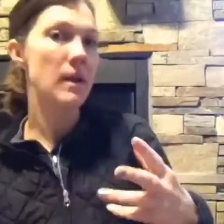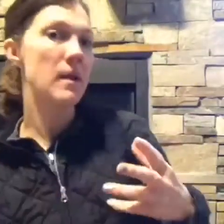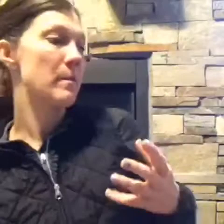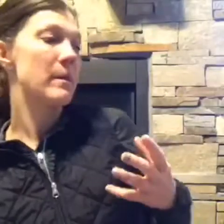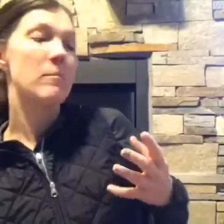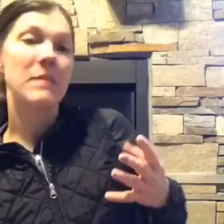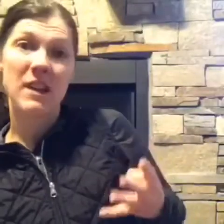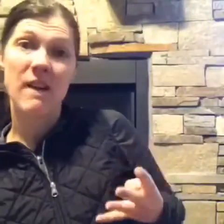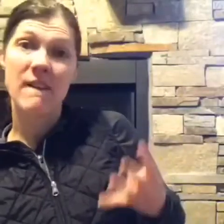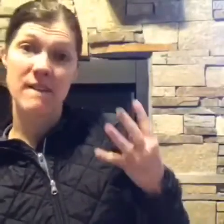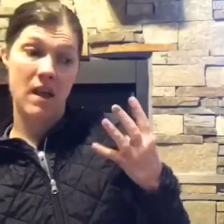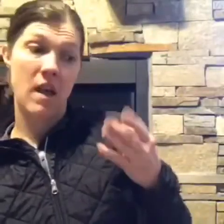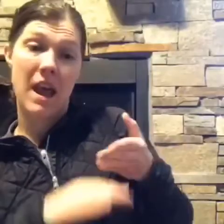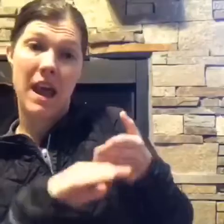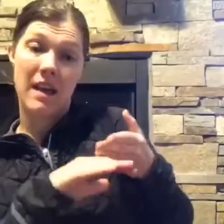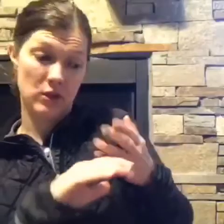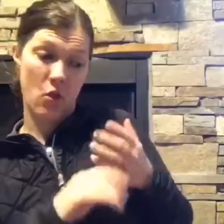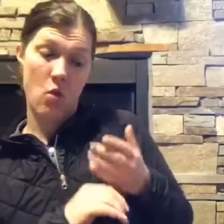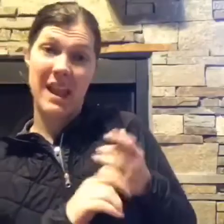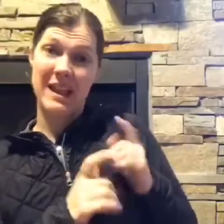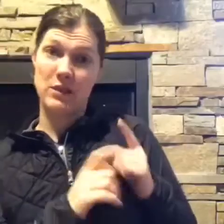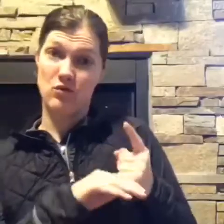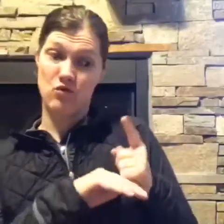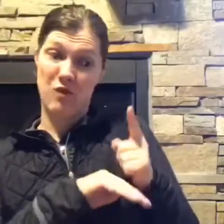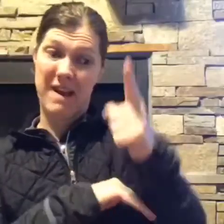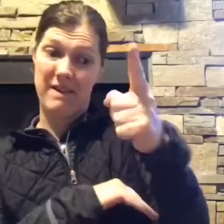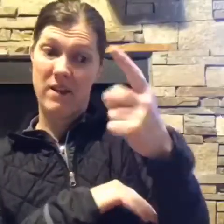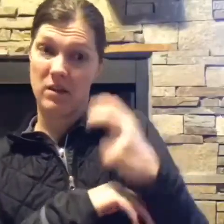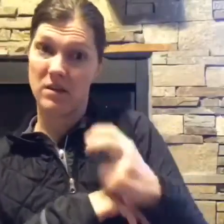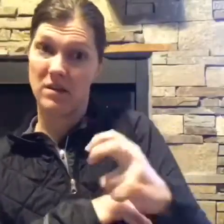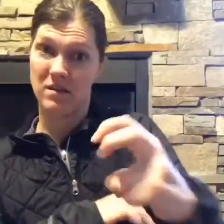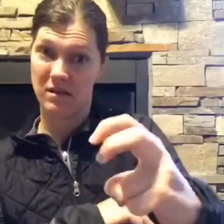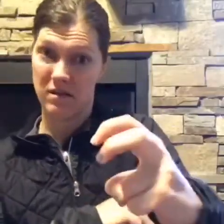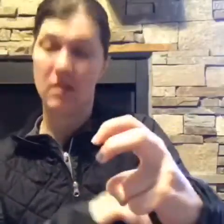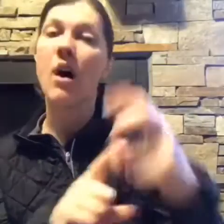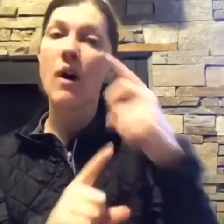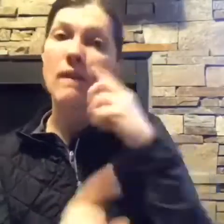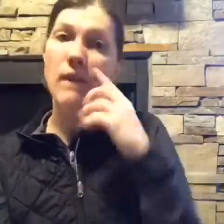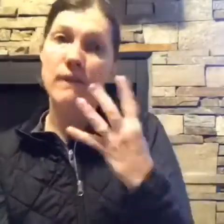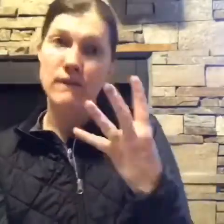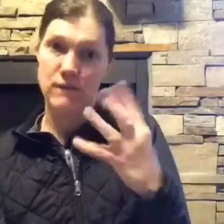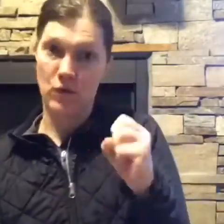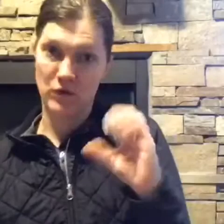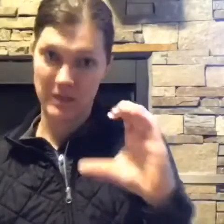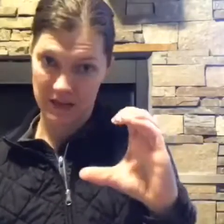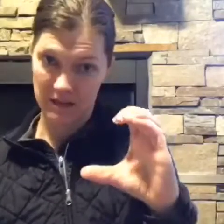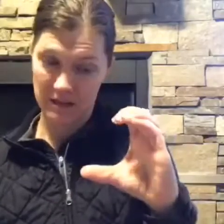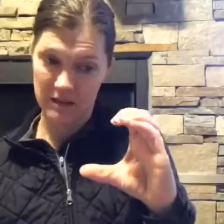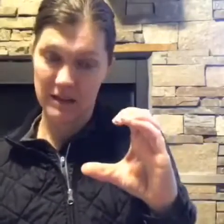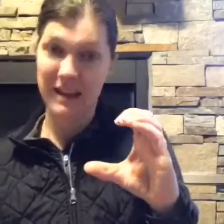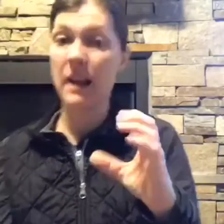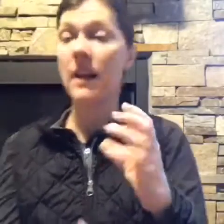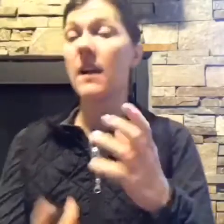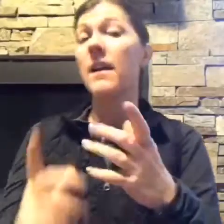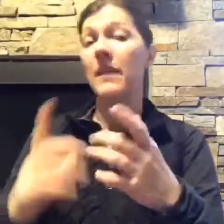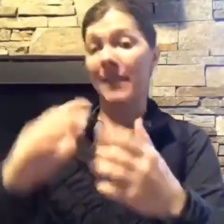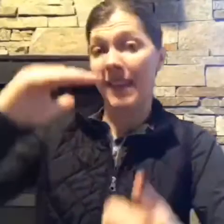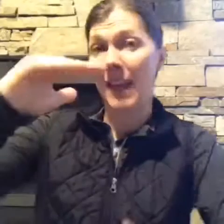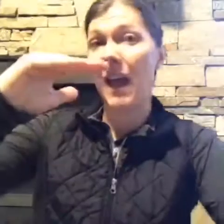its maximum height. The maximum height was 256 feet high. 256 feet high, and it took the firework 4 seconds to